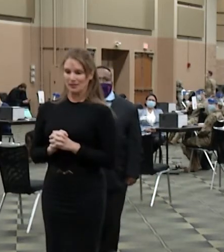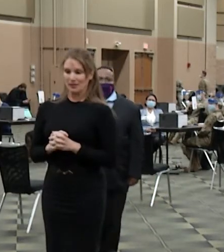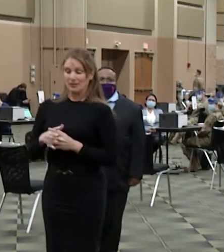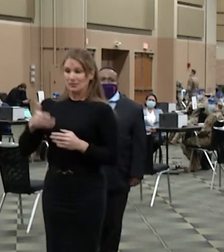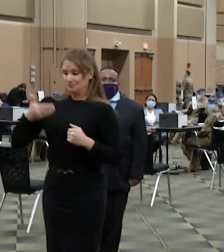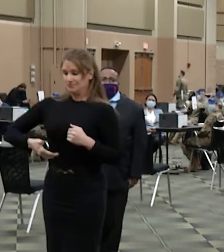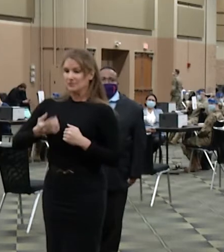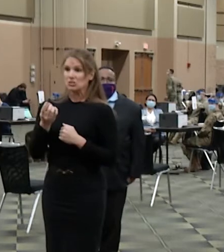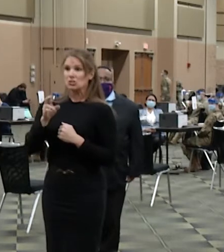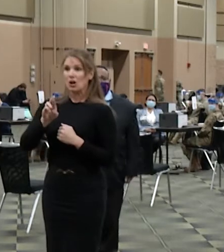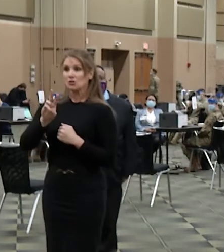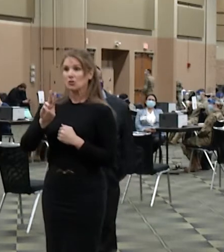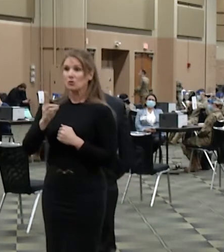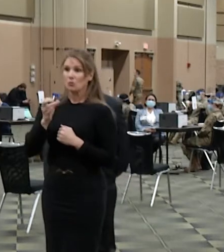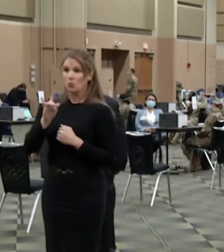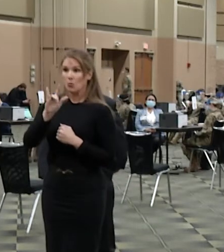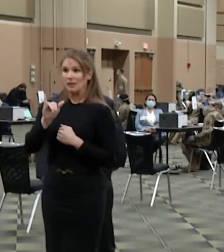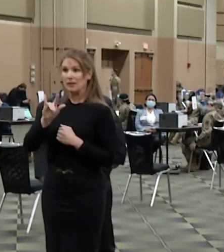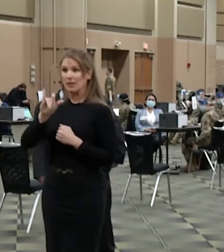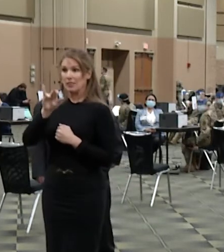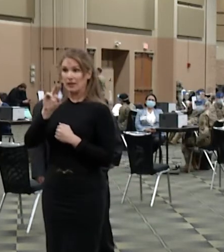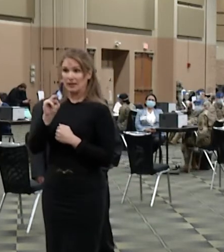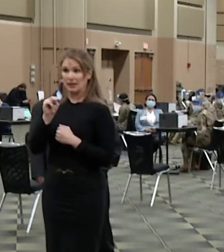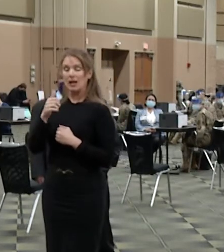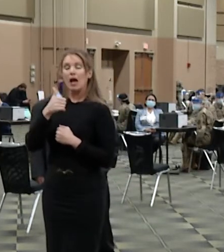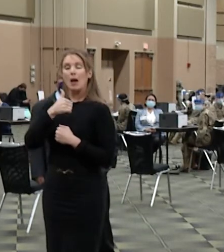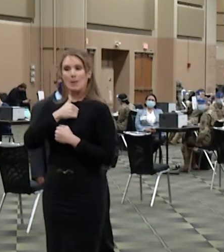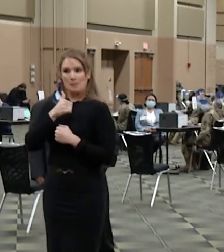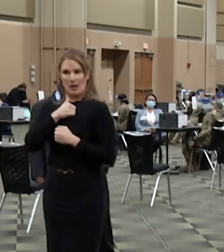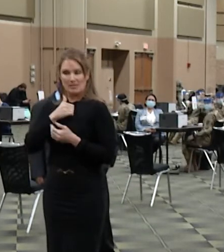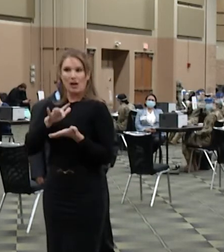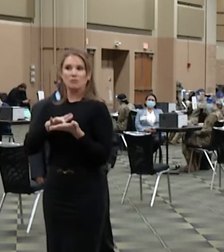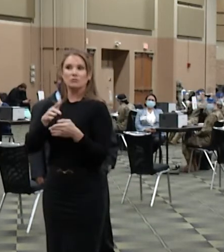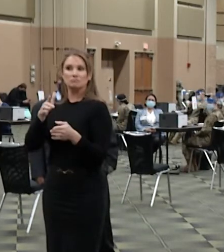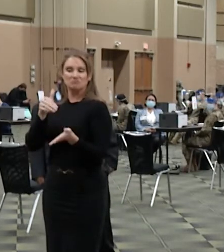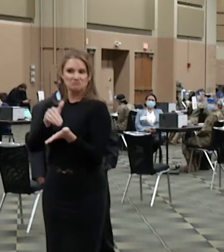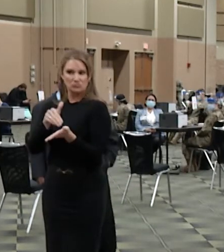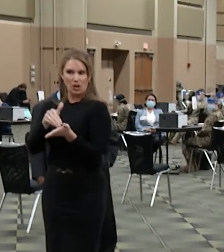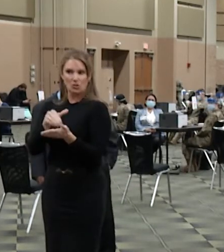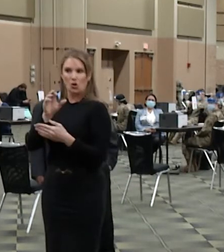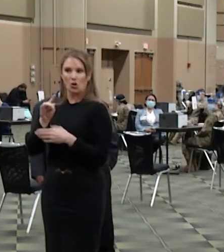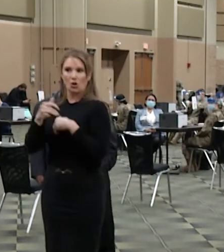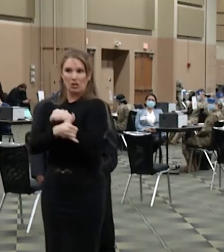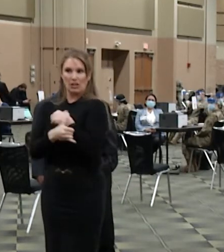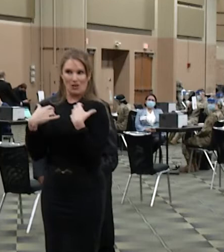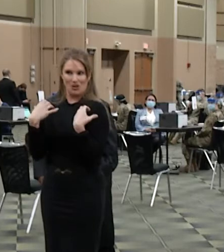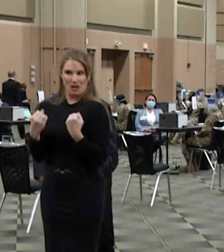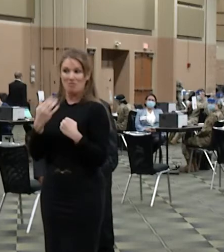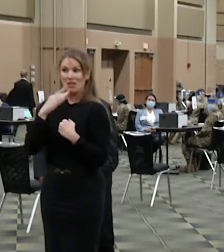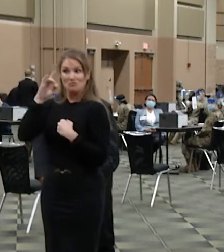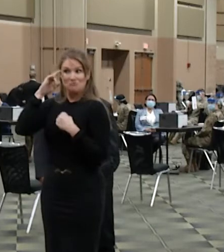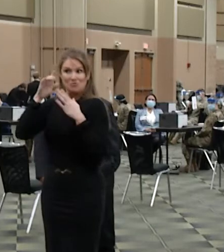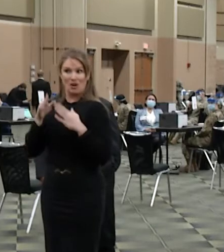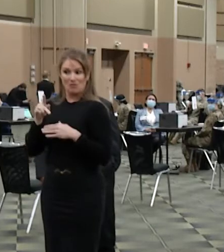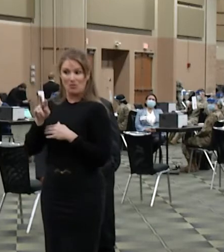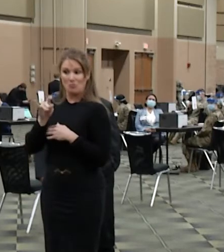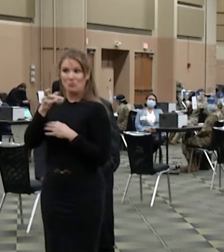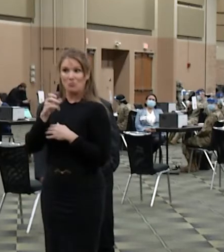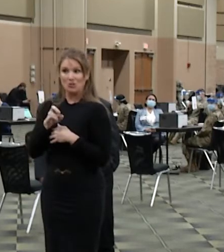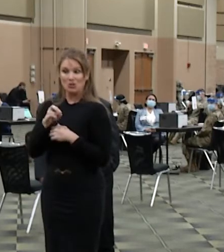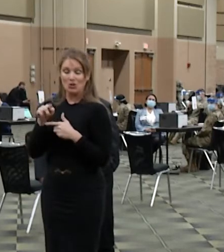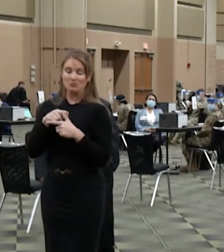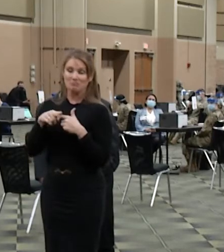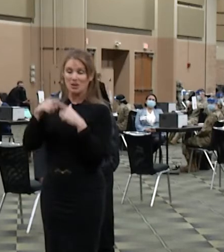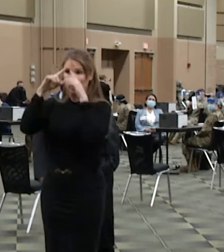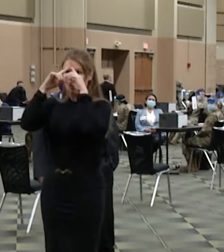My name is Dr. Whitney Lynn. I am a family medicine physician at the Cook County Health. I want to thank Governor Prtizker,